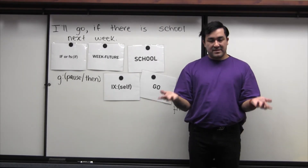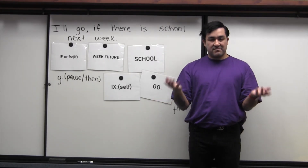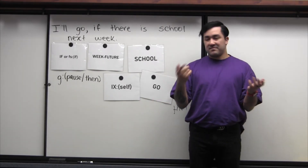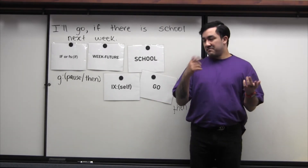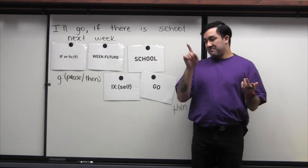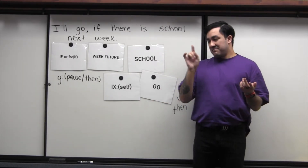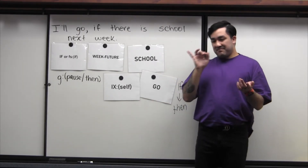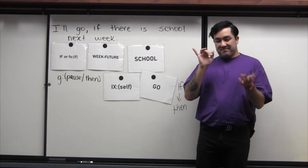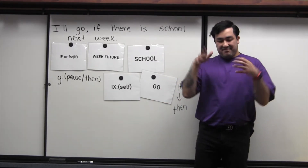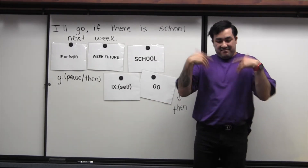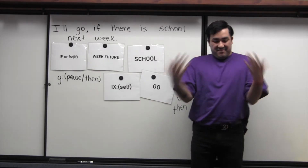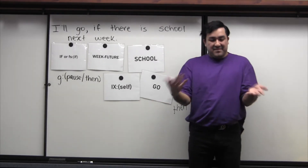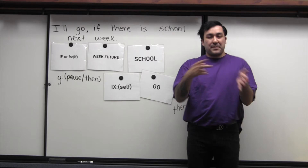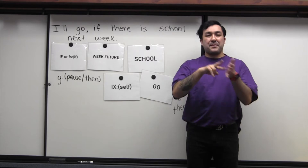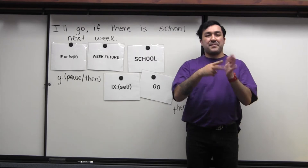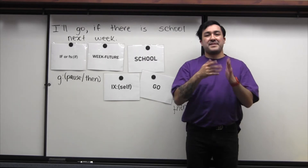kind of thing, right? That's my then.